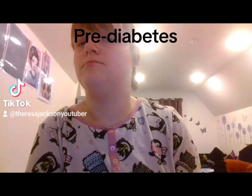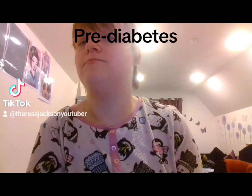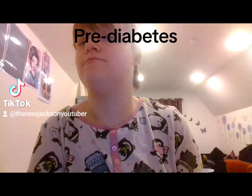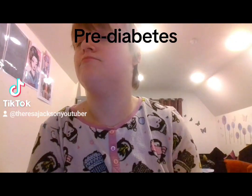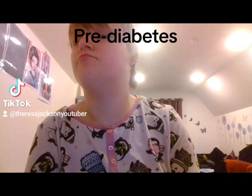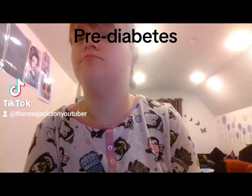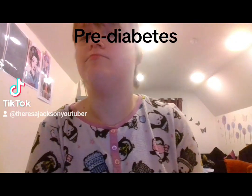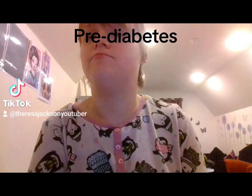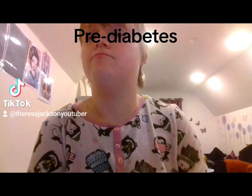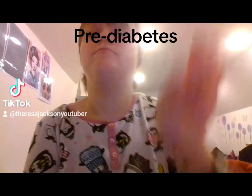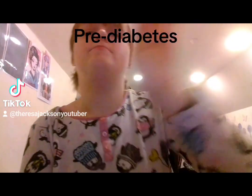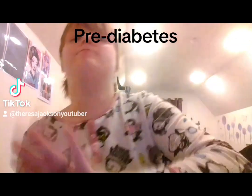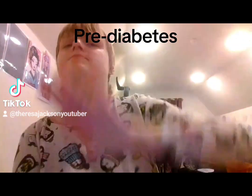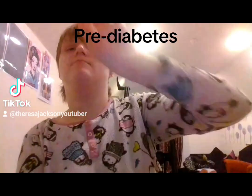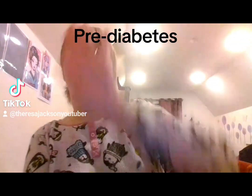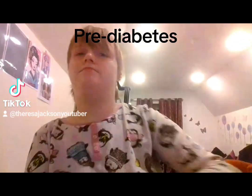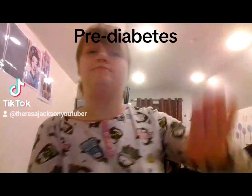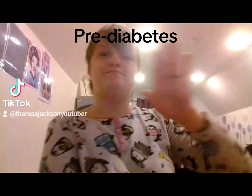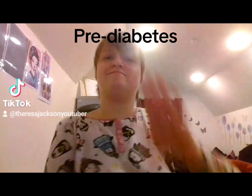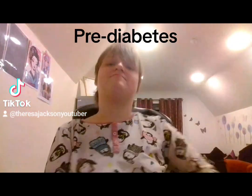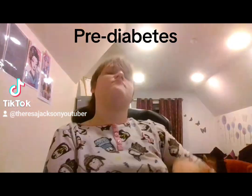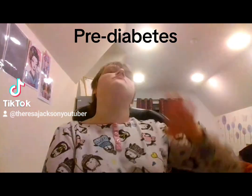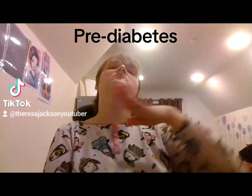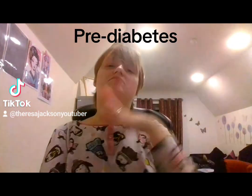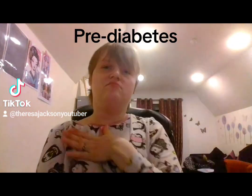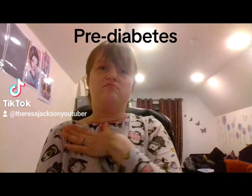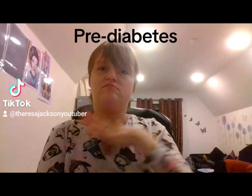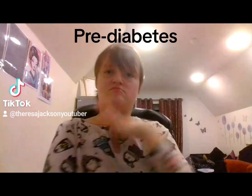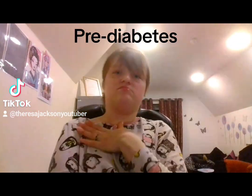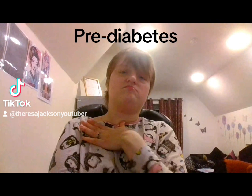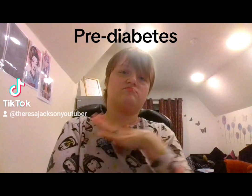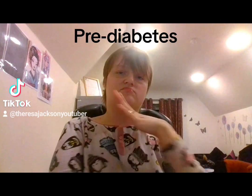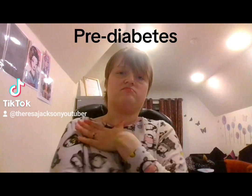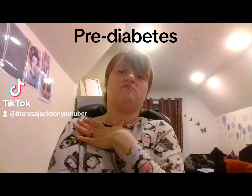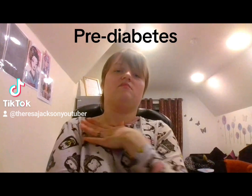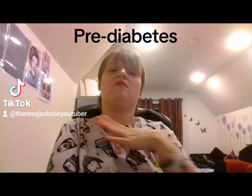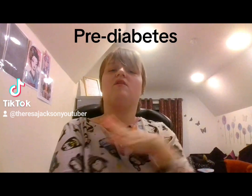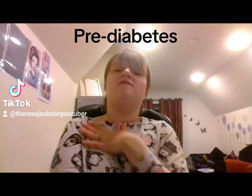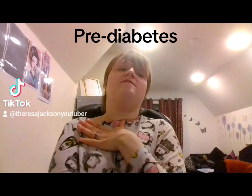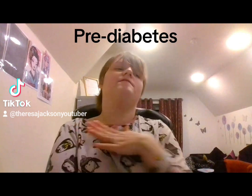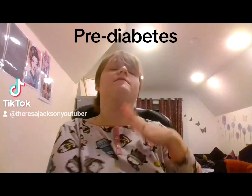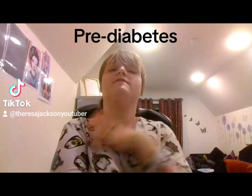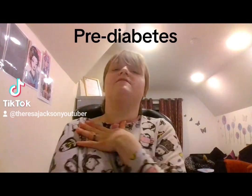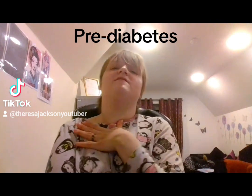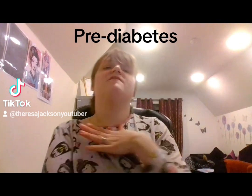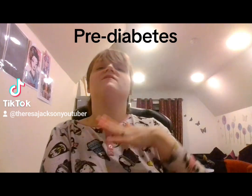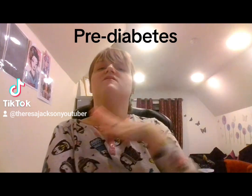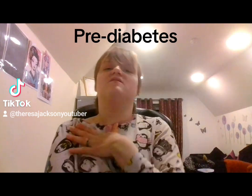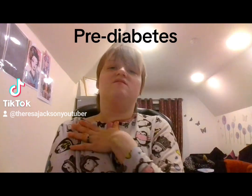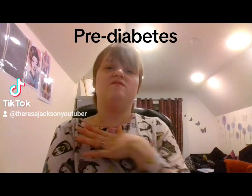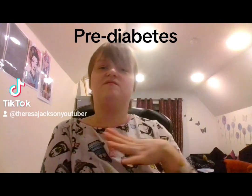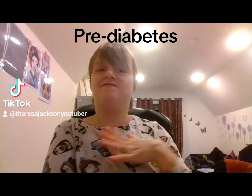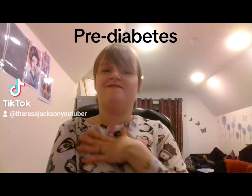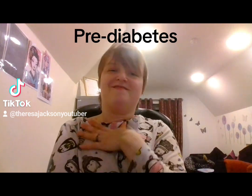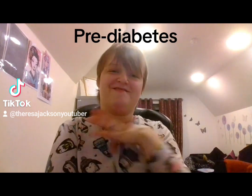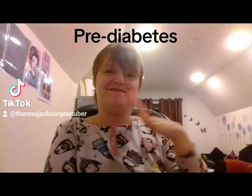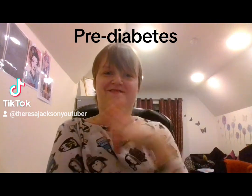Hello everyone. Welcome back to my YouTube channel and TikTok account called Teresa